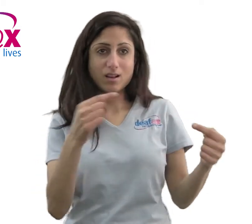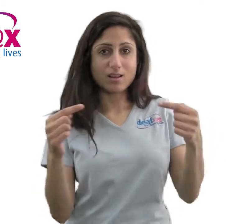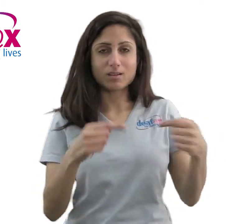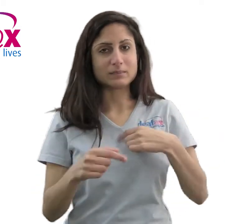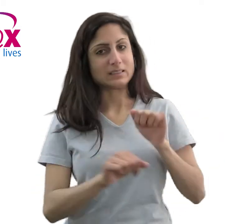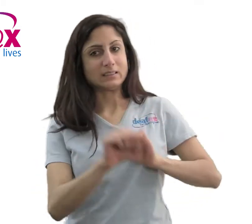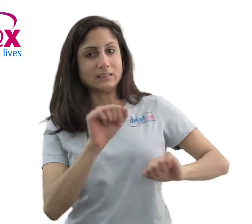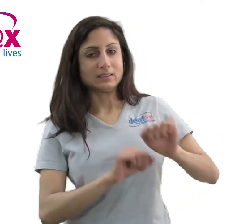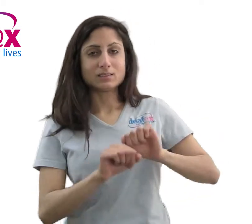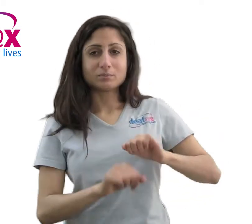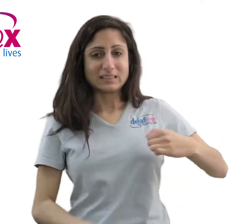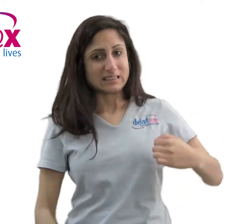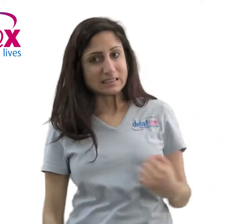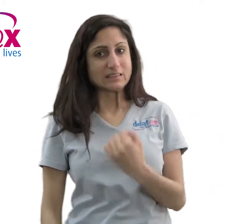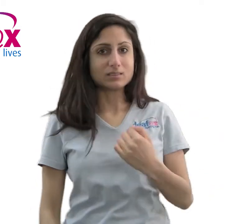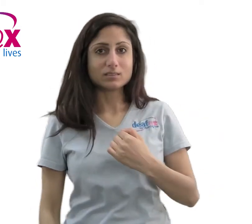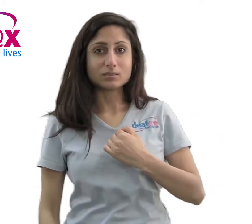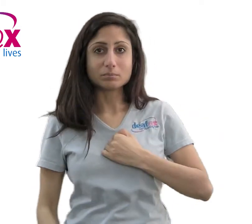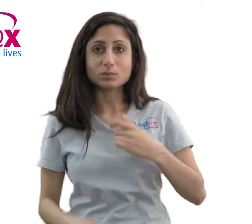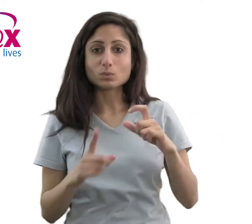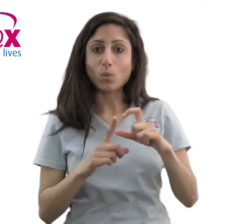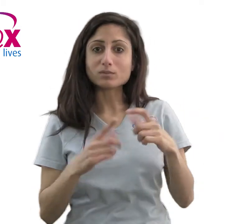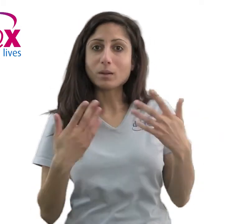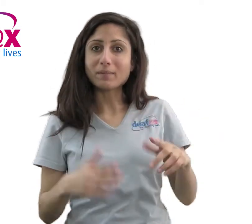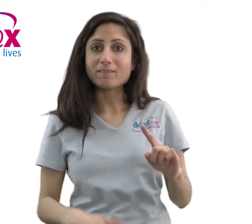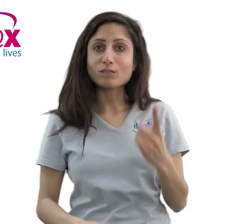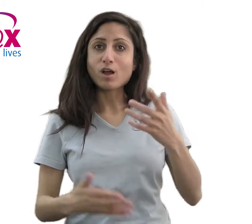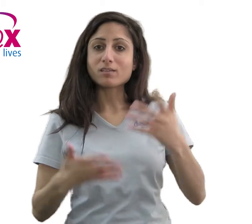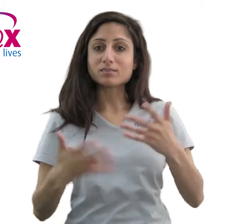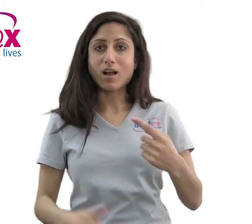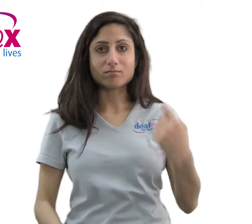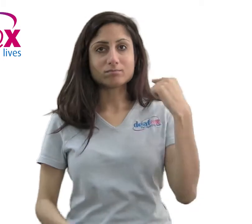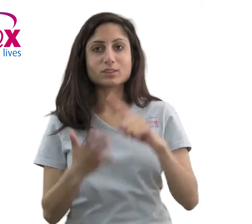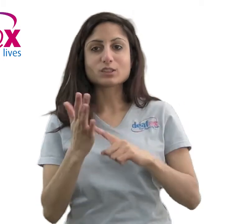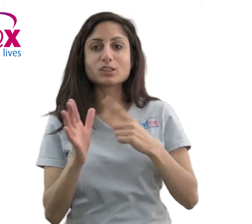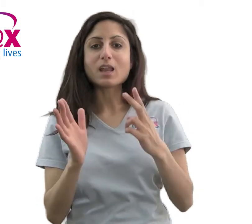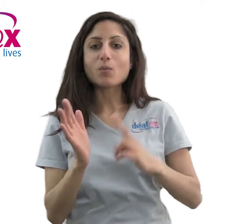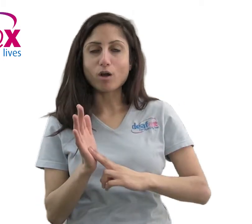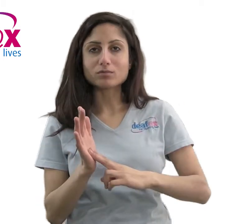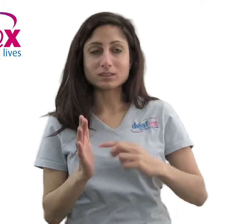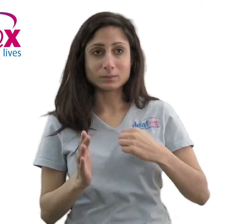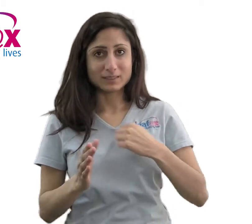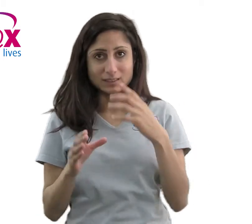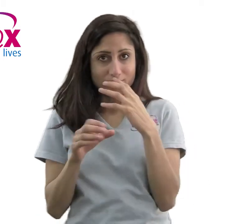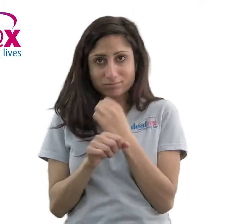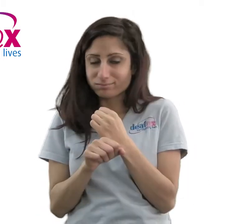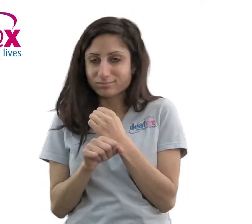smiles. I've always been careful to try and avoid this, but I'm afraid when my daughter signed her first word in January, I